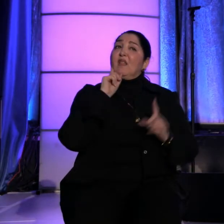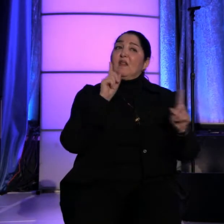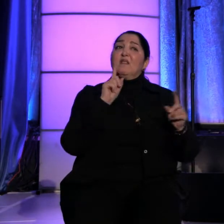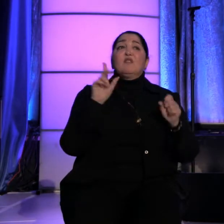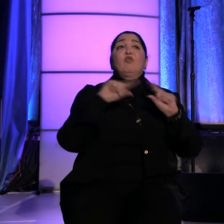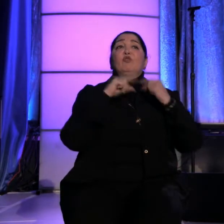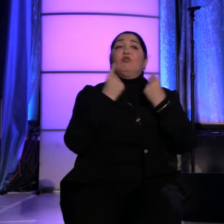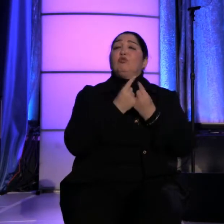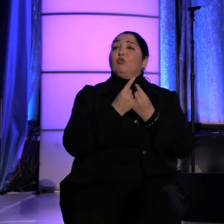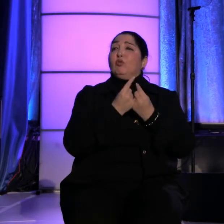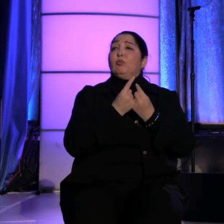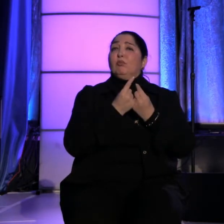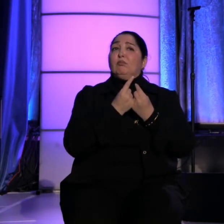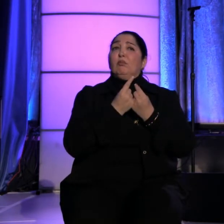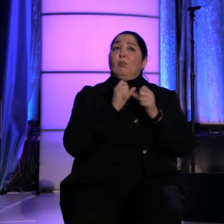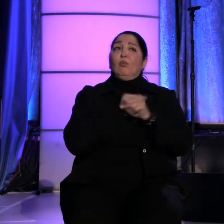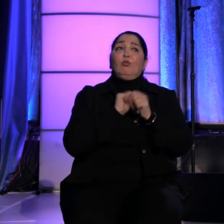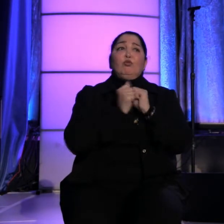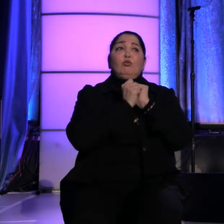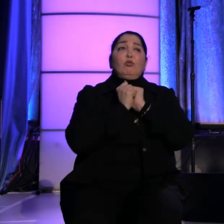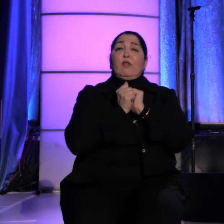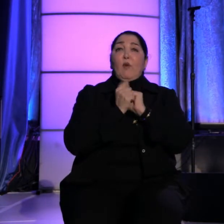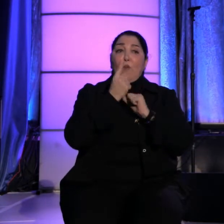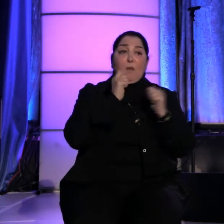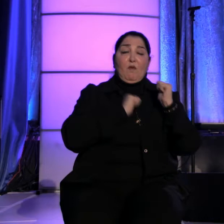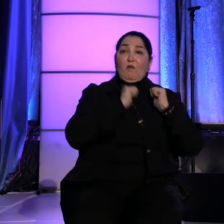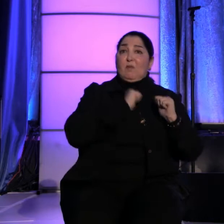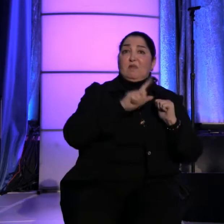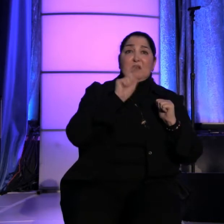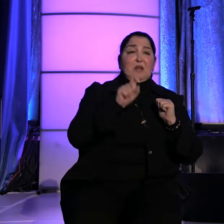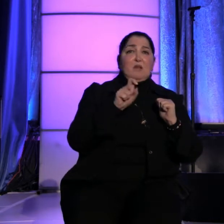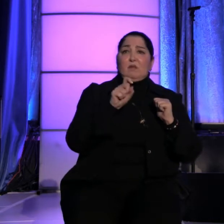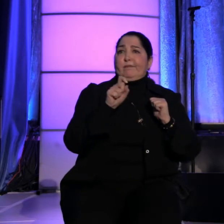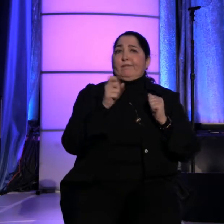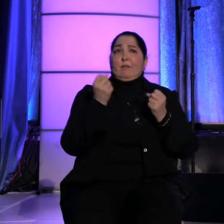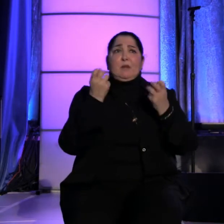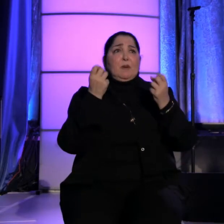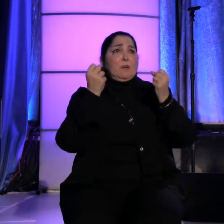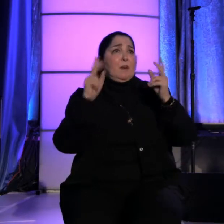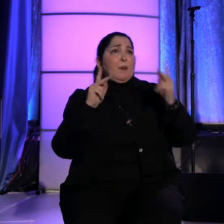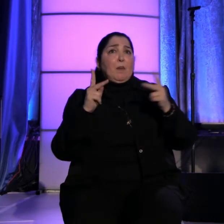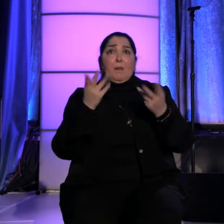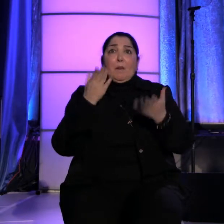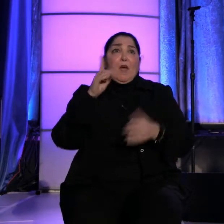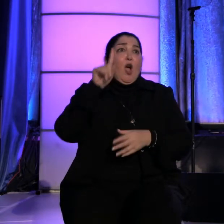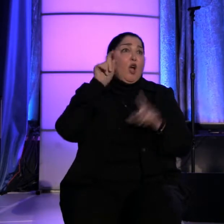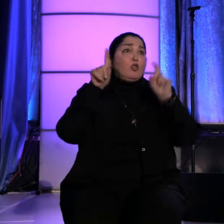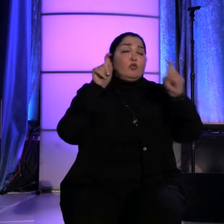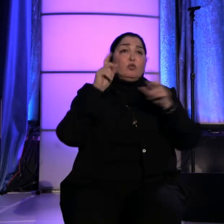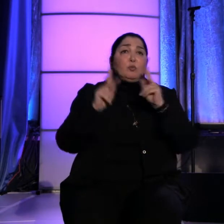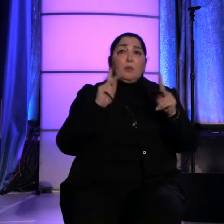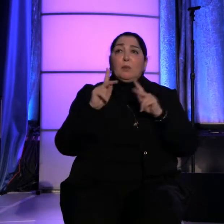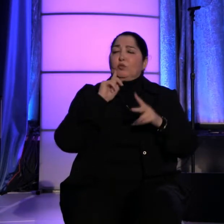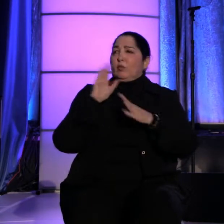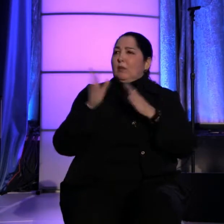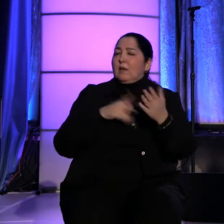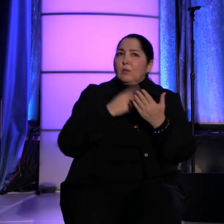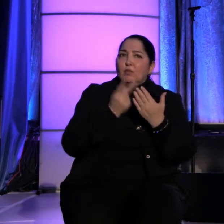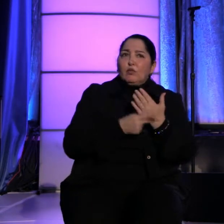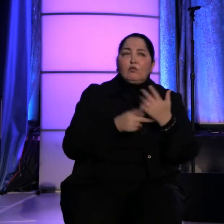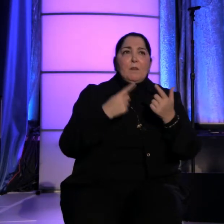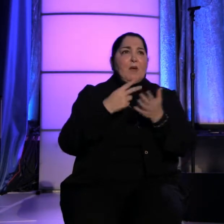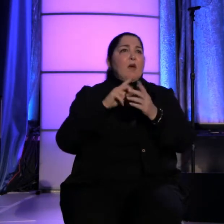single performance requires the coordination of dozens, if not hundreds, of people, from planning the programs to negotiating